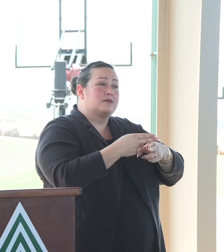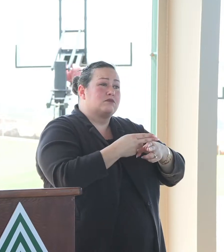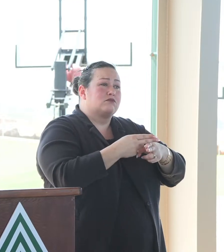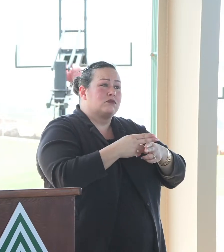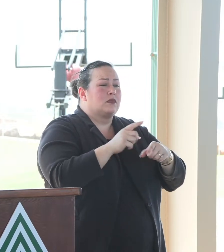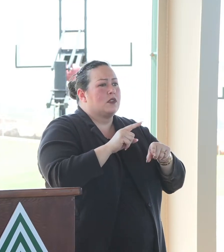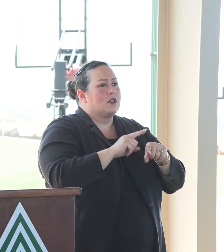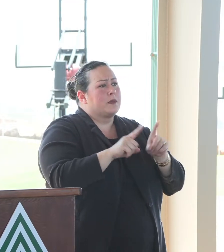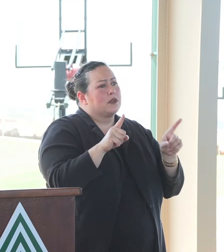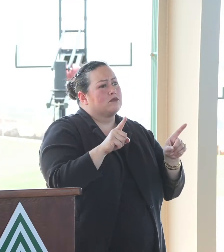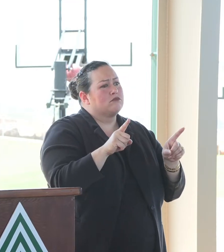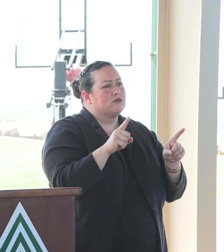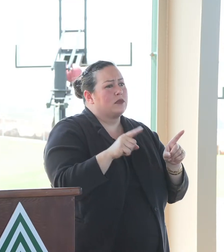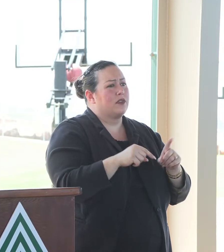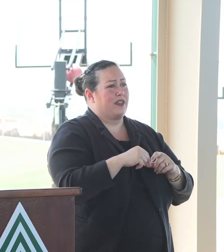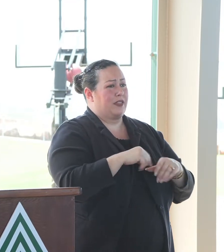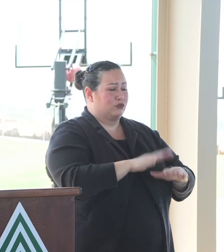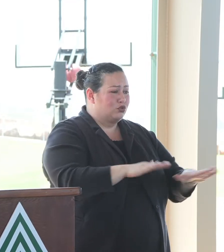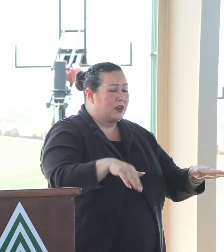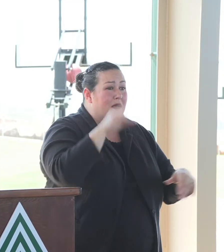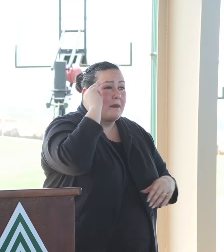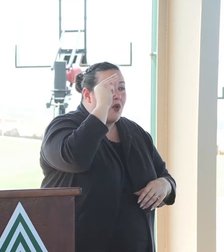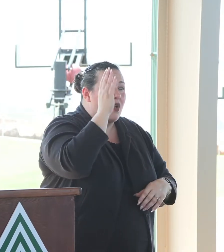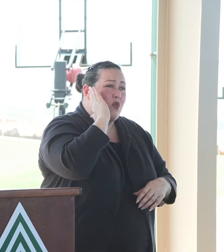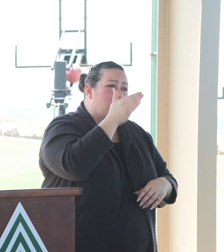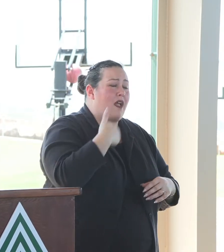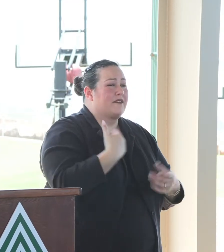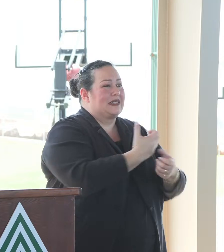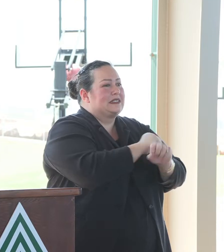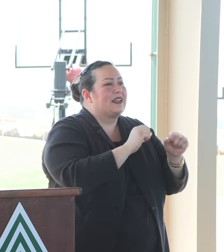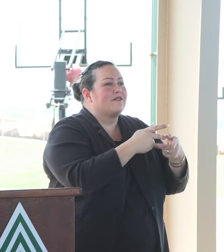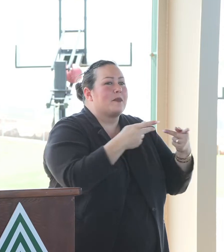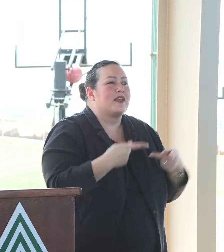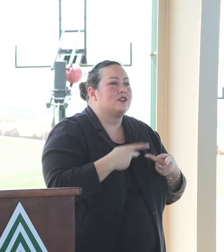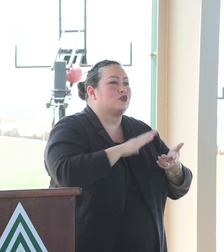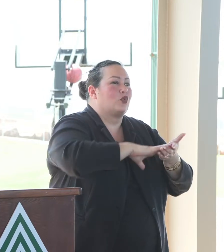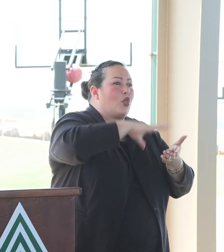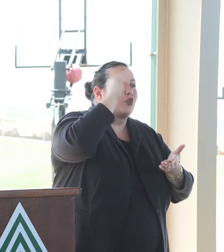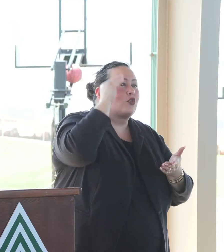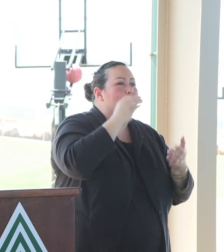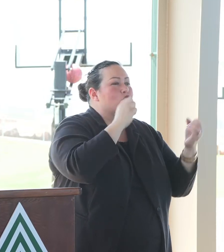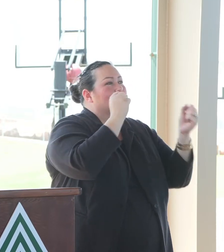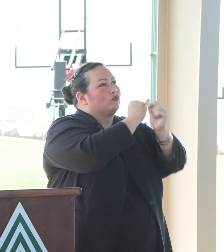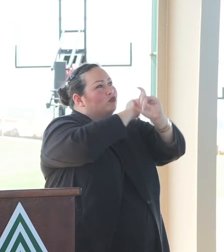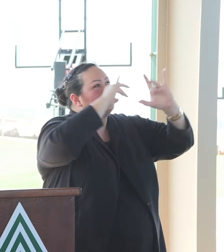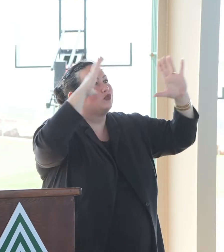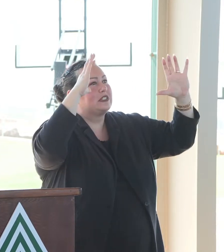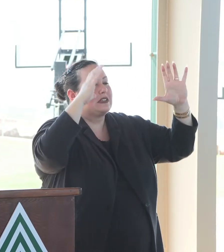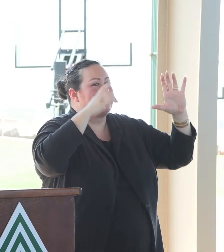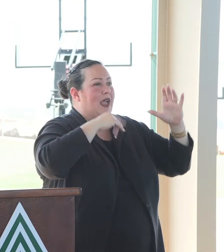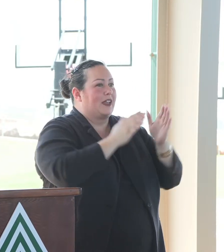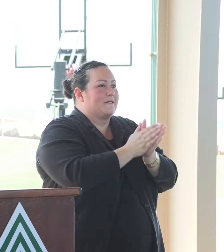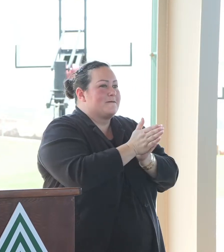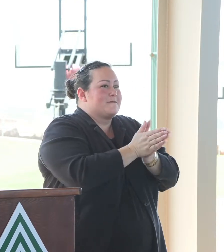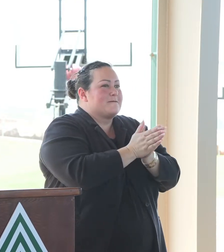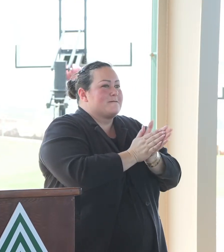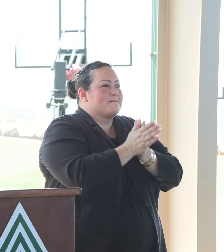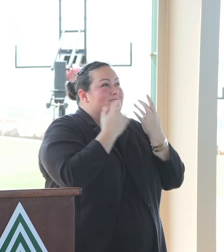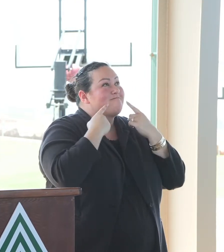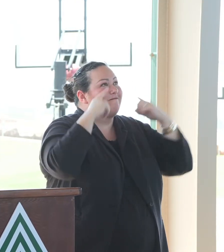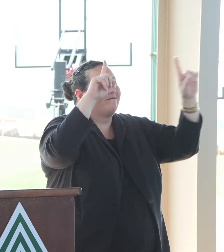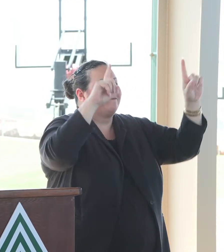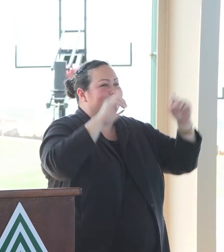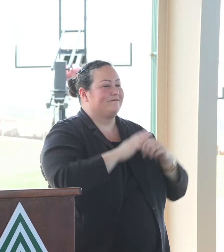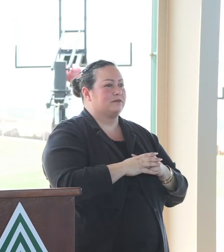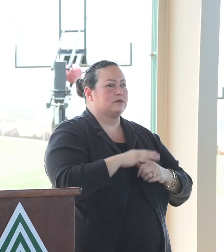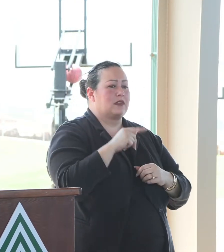grief and loss, the children of Maui will have a safe place to learn, to dream, and to thrive. When the doors open on April